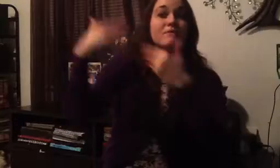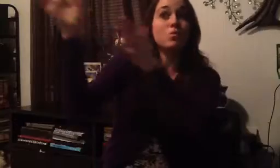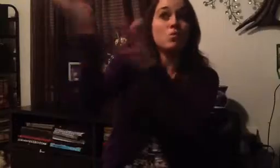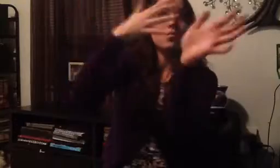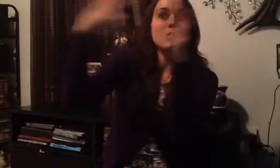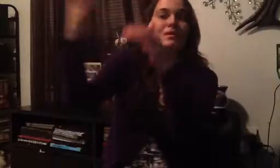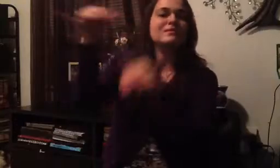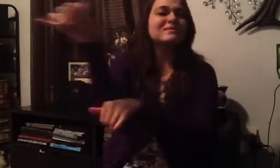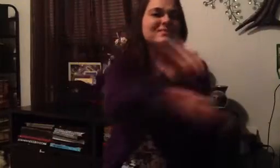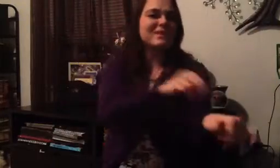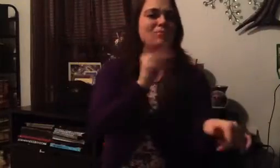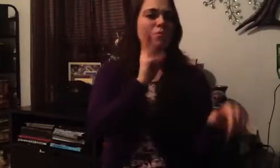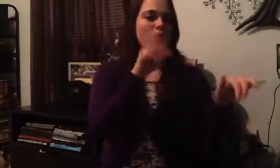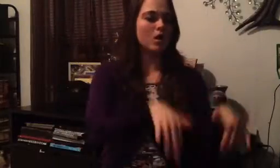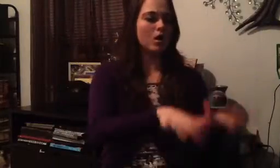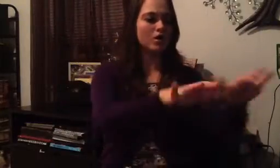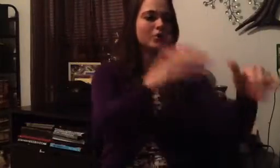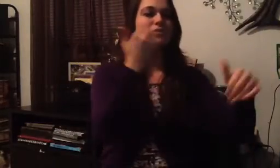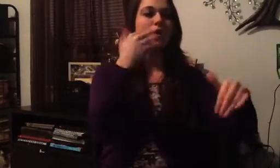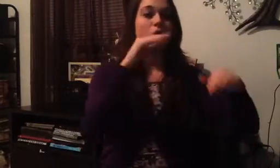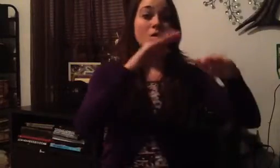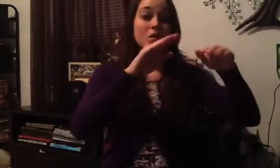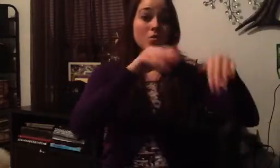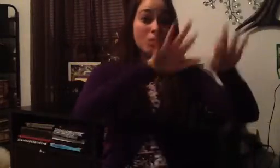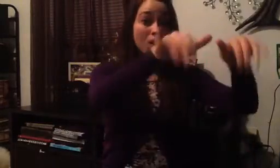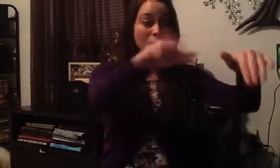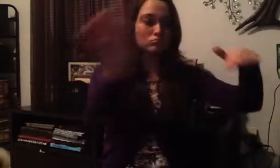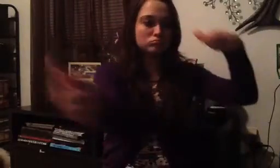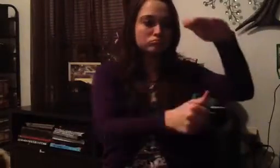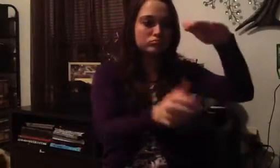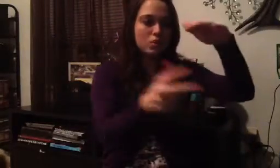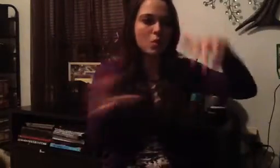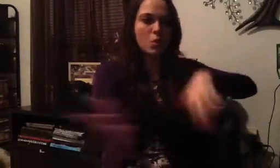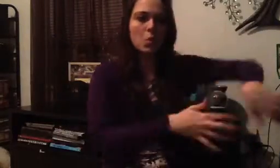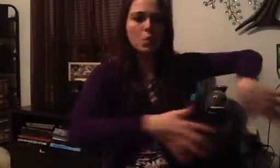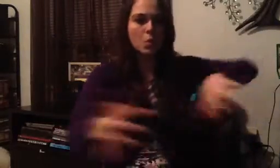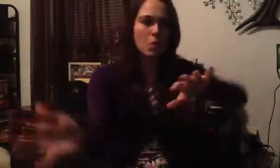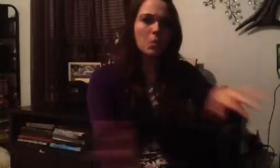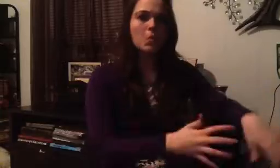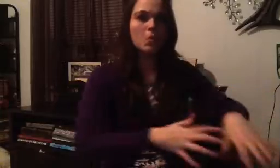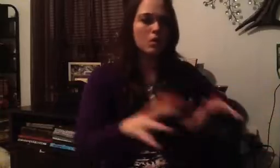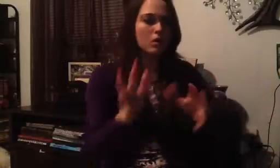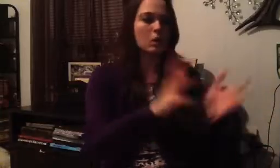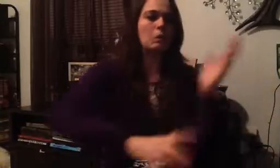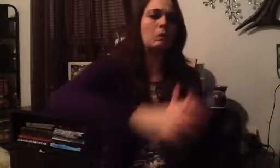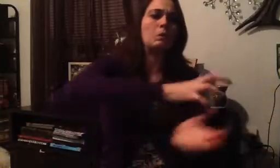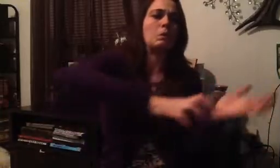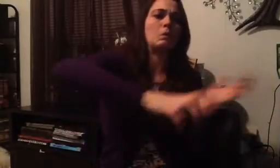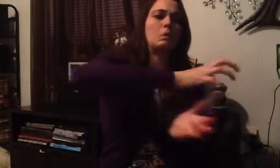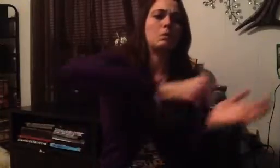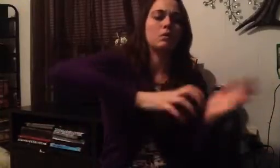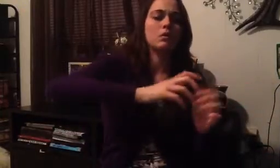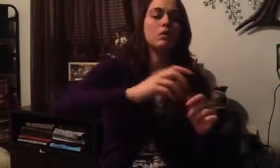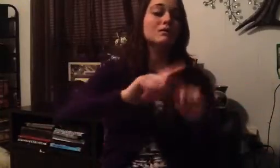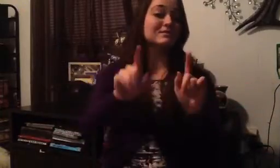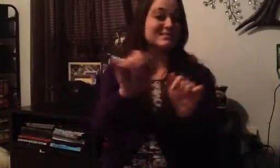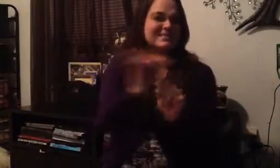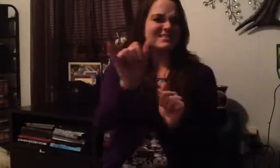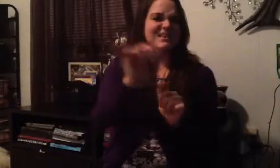some extent, drive what goes on in the ocean currents. Materials in the atmosphere can travel actually a great distance, sometimes,